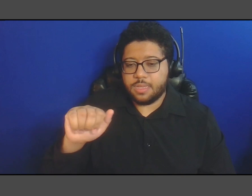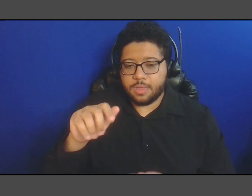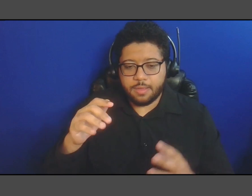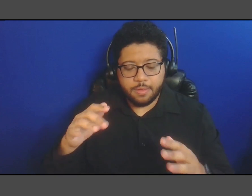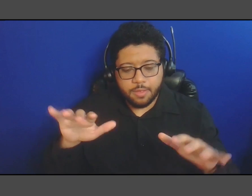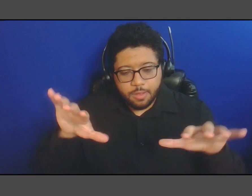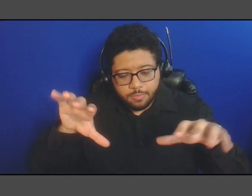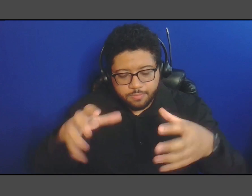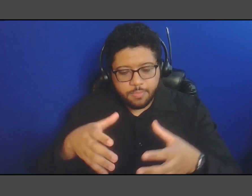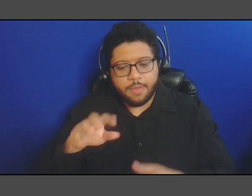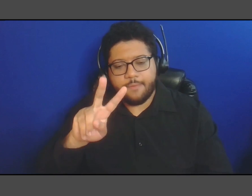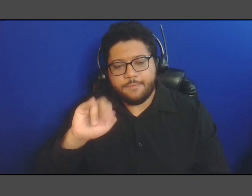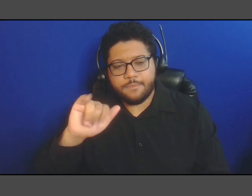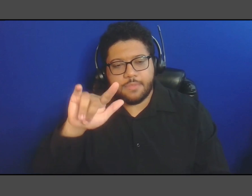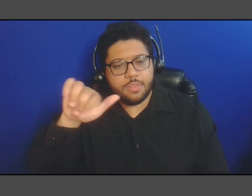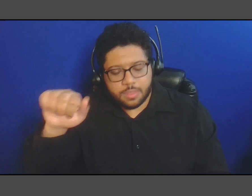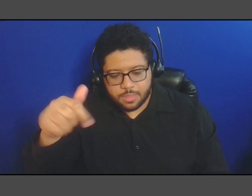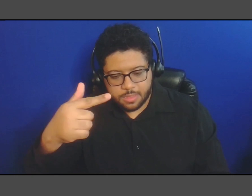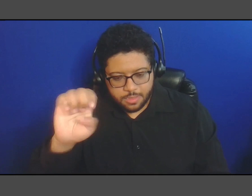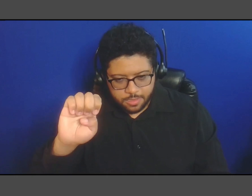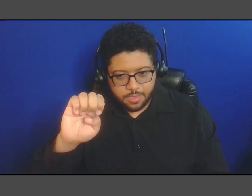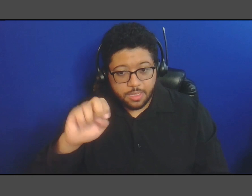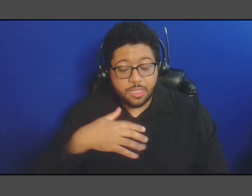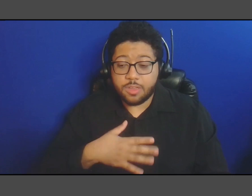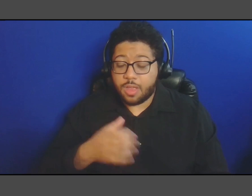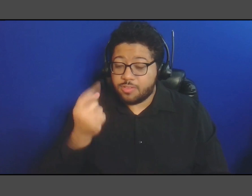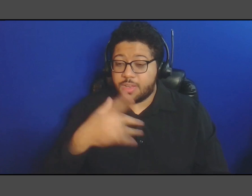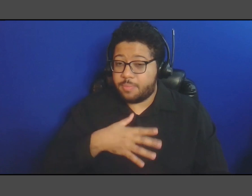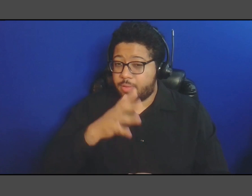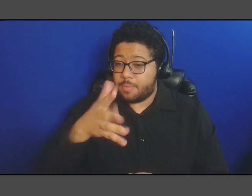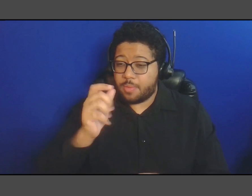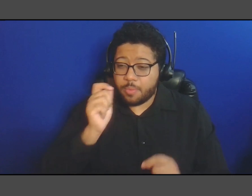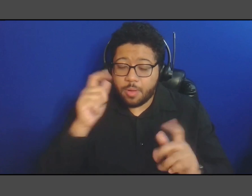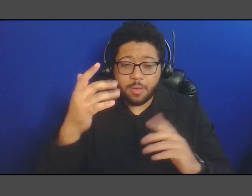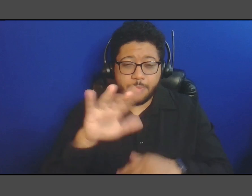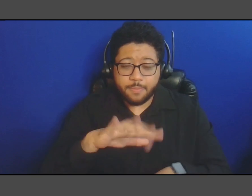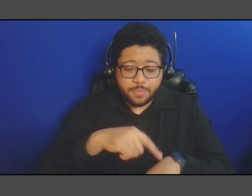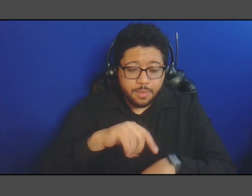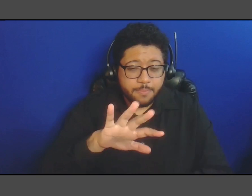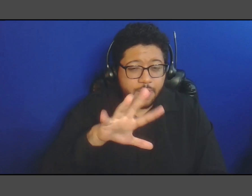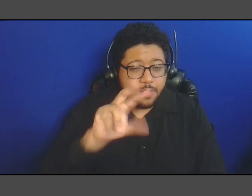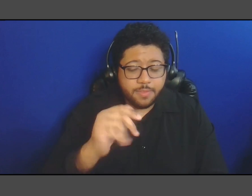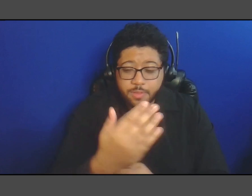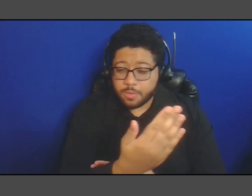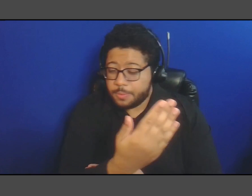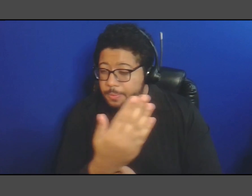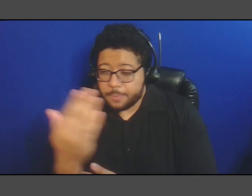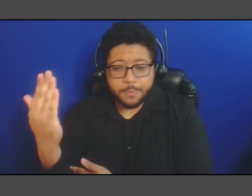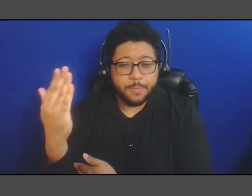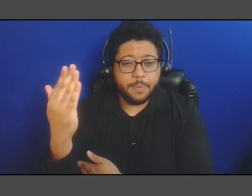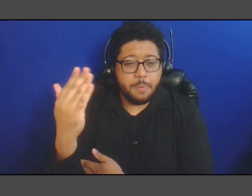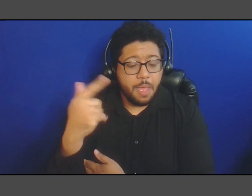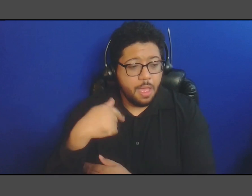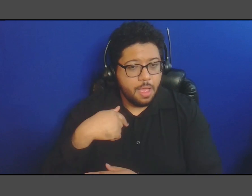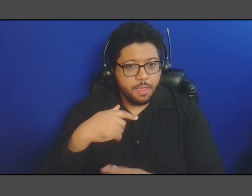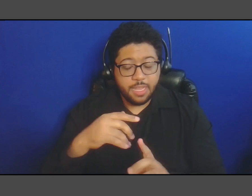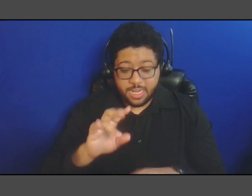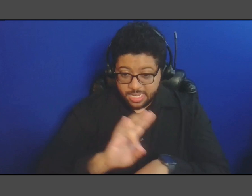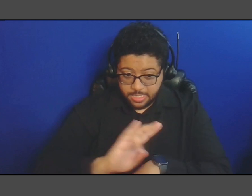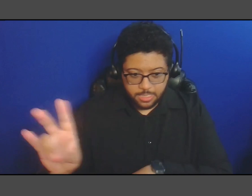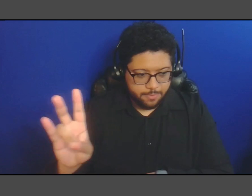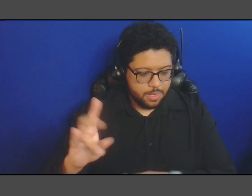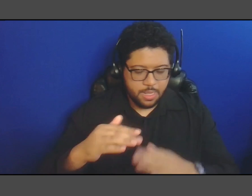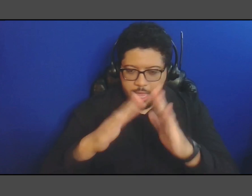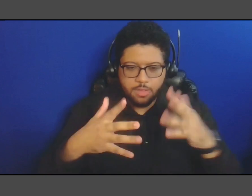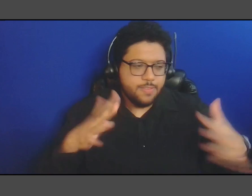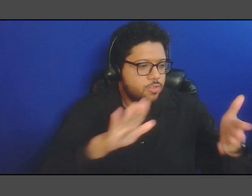sun, 5:30 every morning. She would have her entire house cleaned spick and span by 7. I mean, she